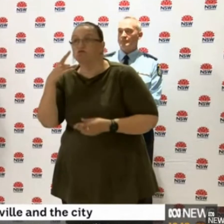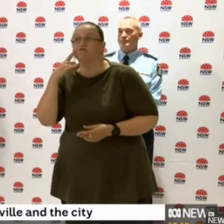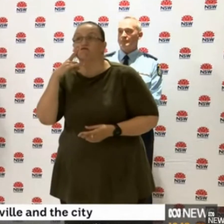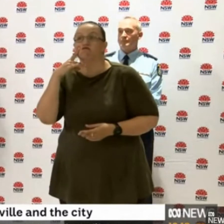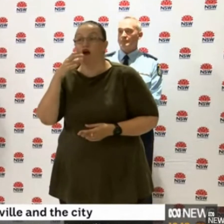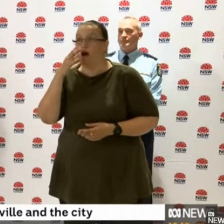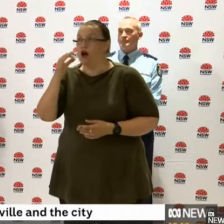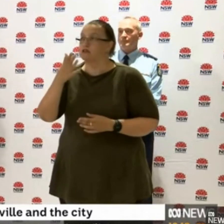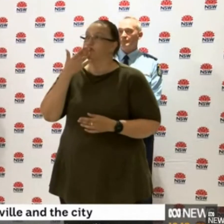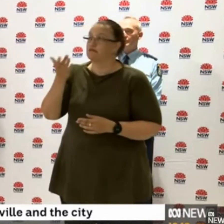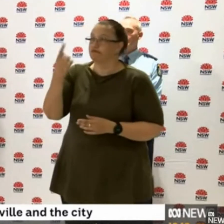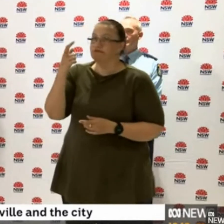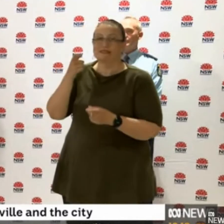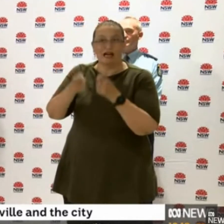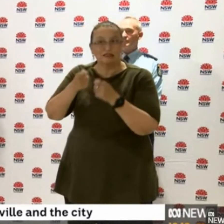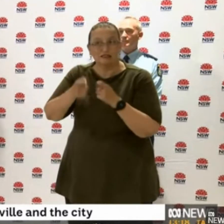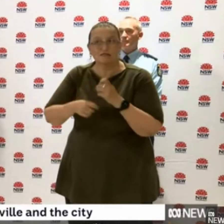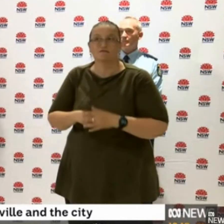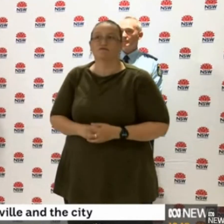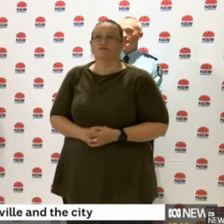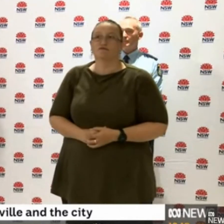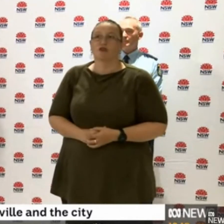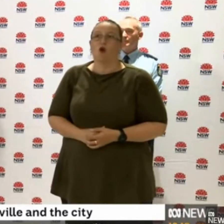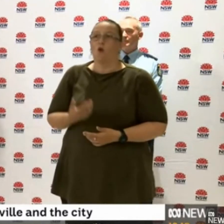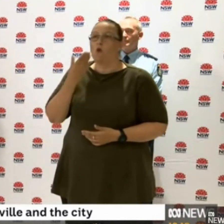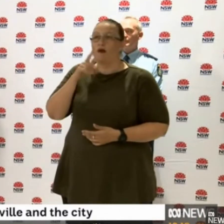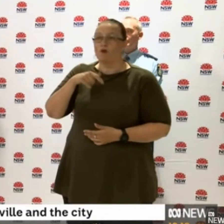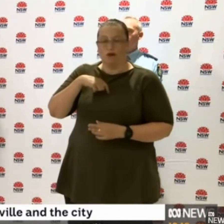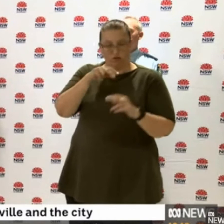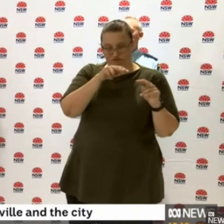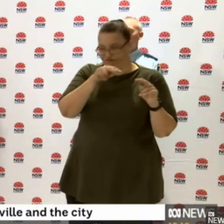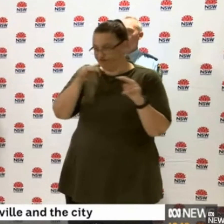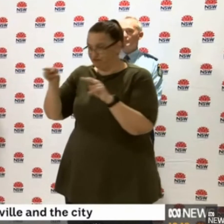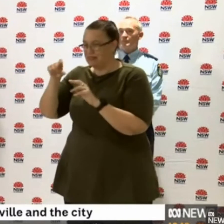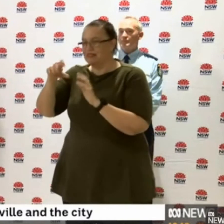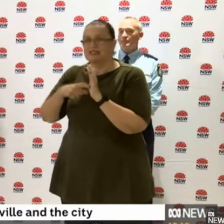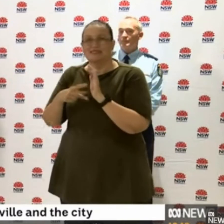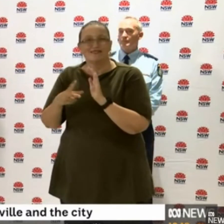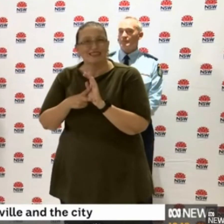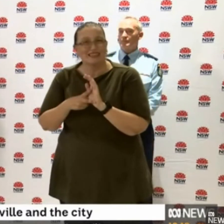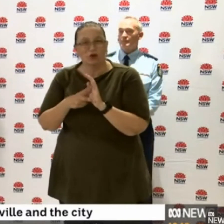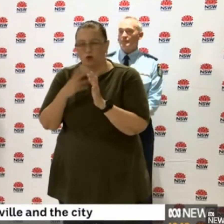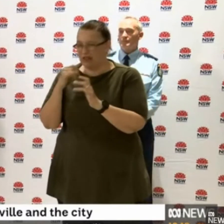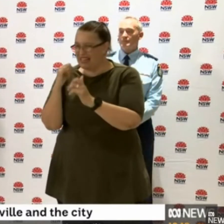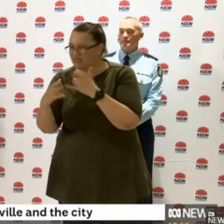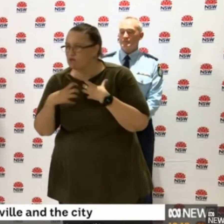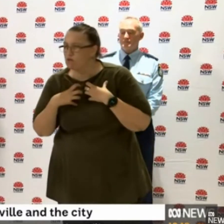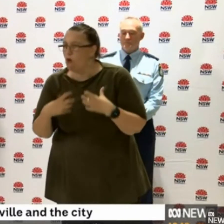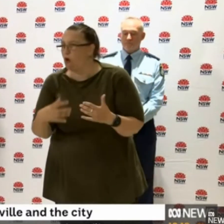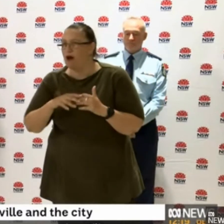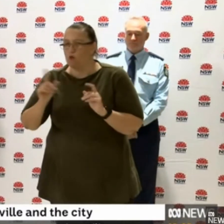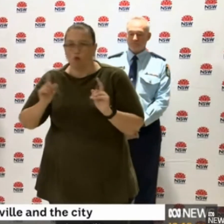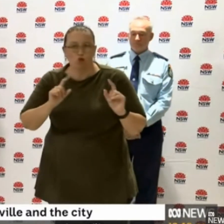and isolate. As we review the CCTV footage, as we interview him in further detail about